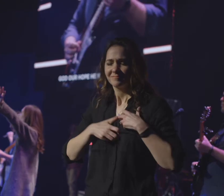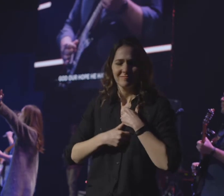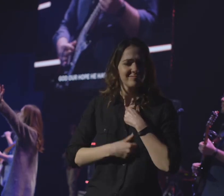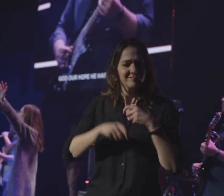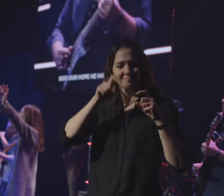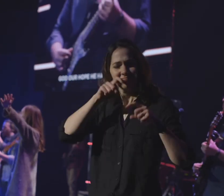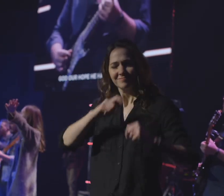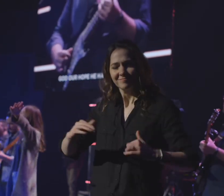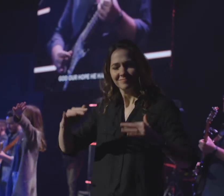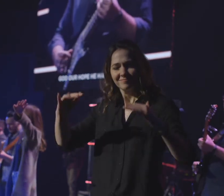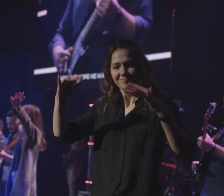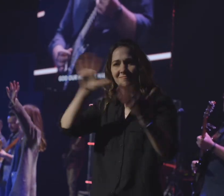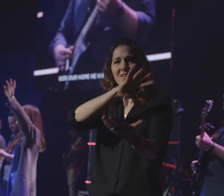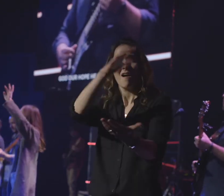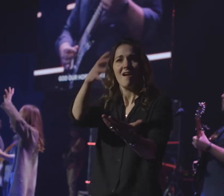God, our